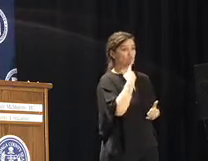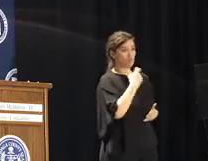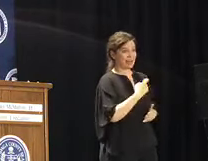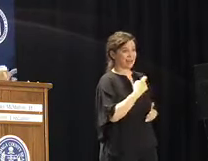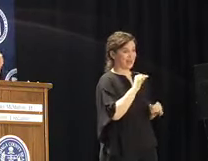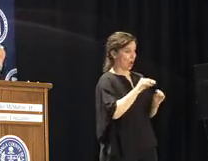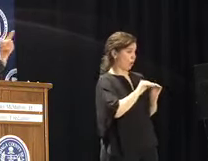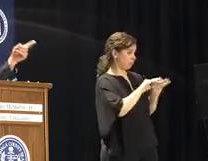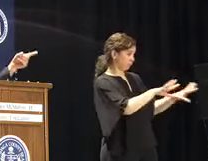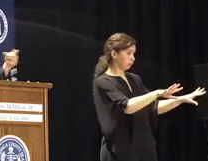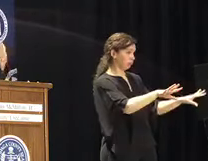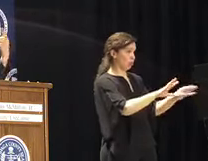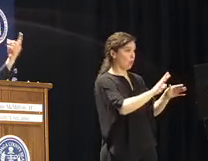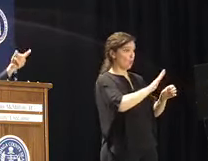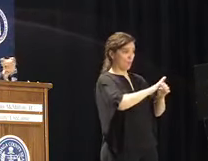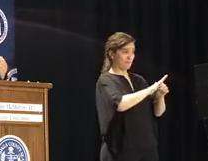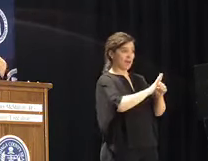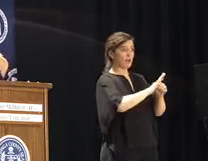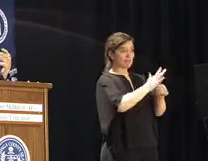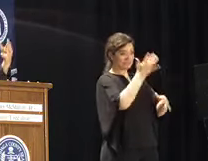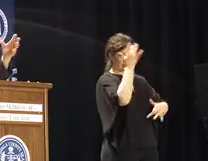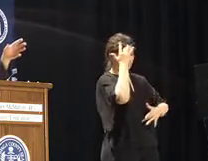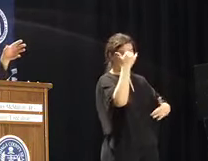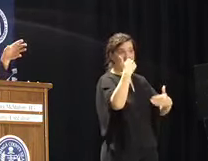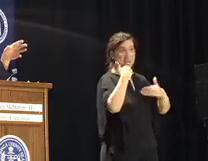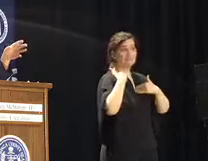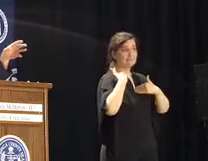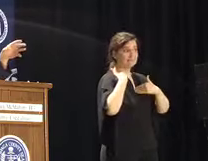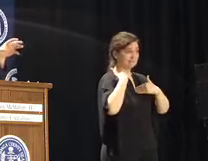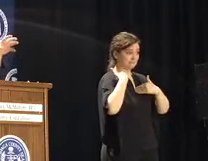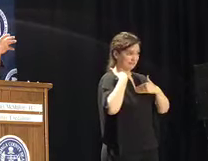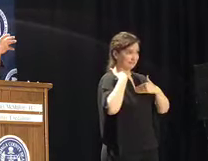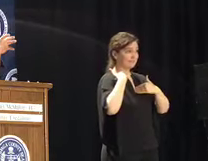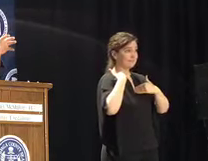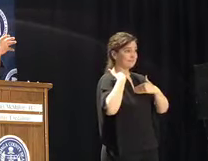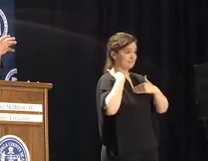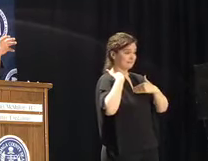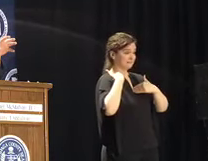have gone. When we talk about triage testing site cases,